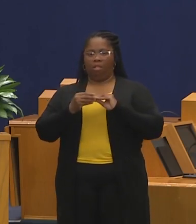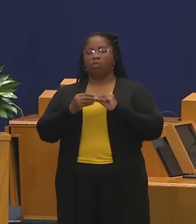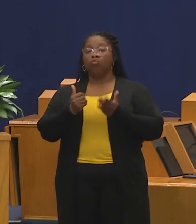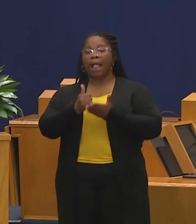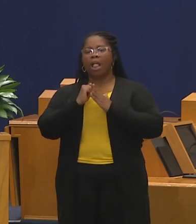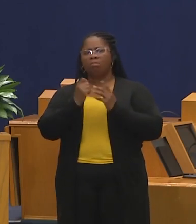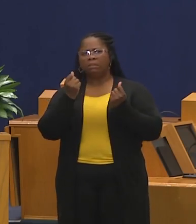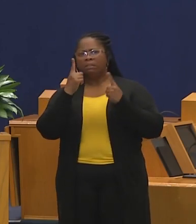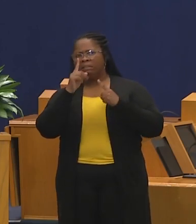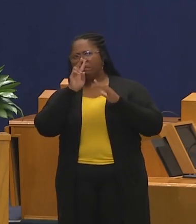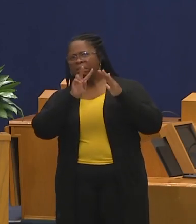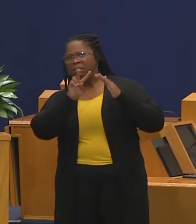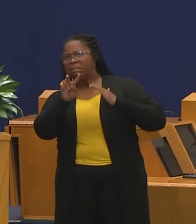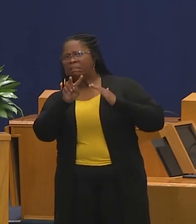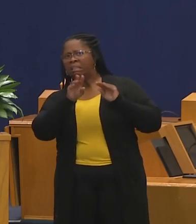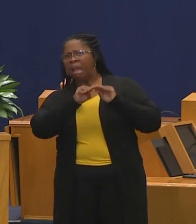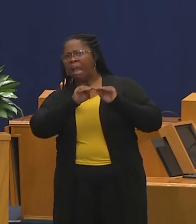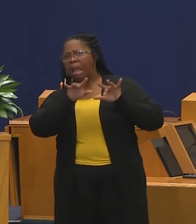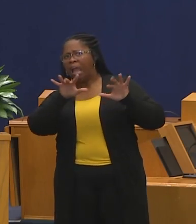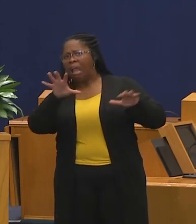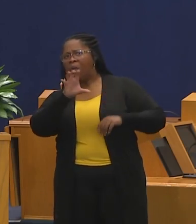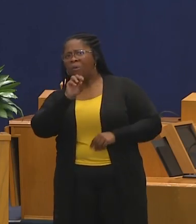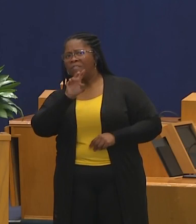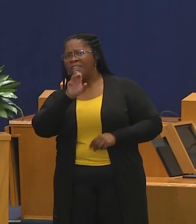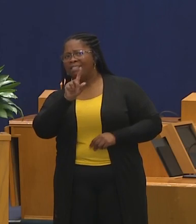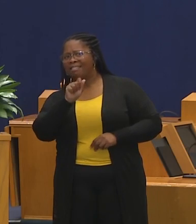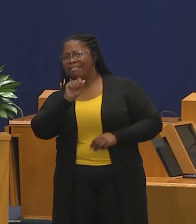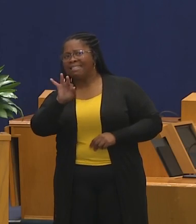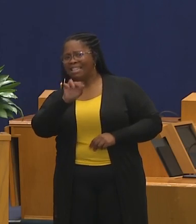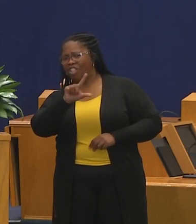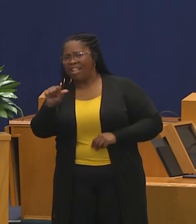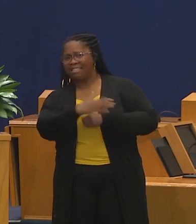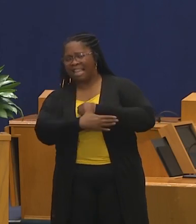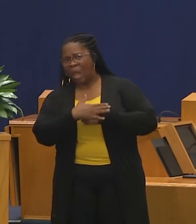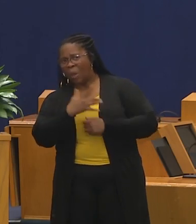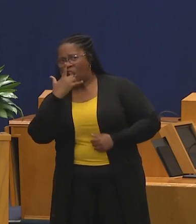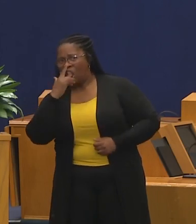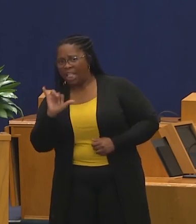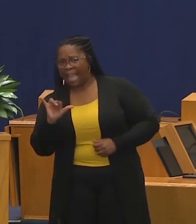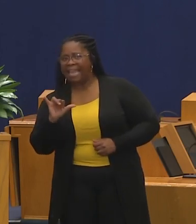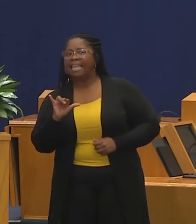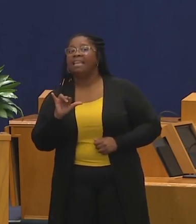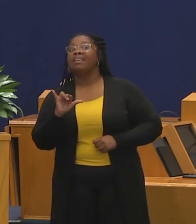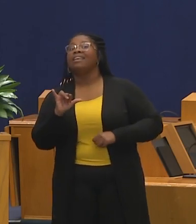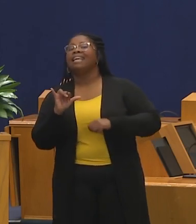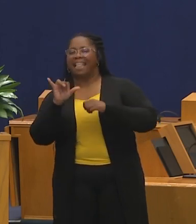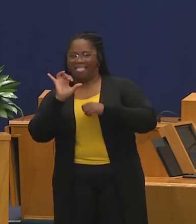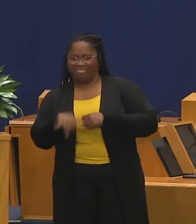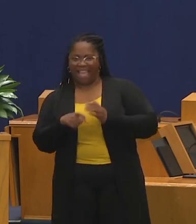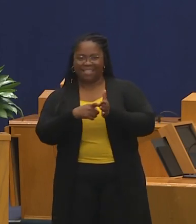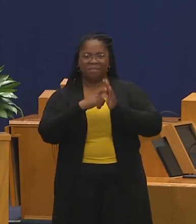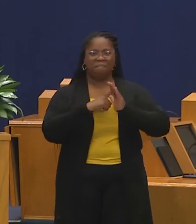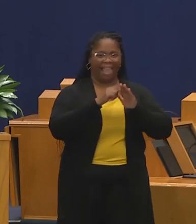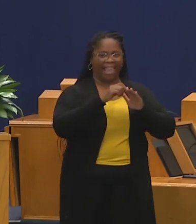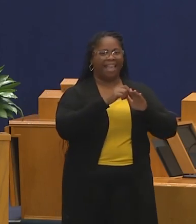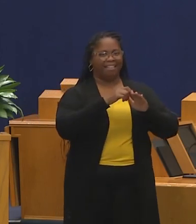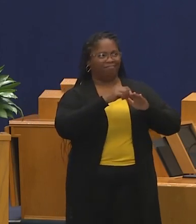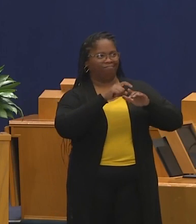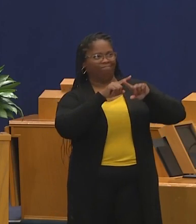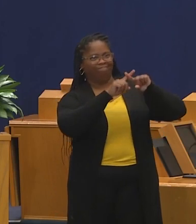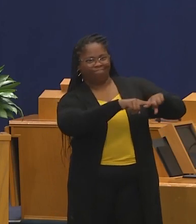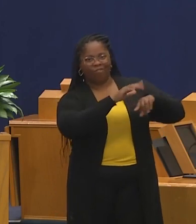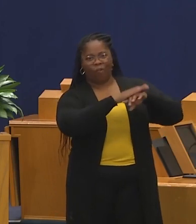the spread of COVID-19 will be in the Los Angeles County community and the associated demand on hospital resources. We've posted